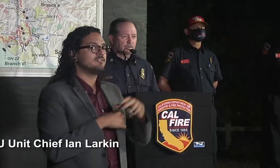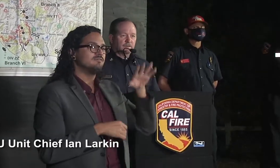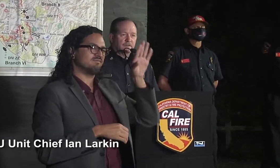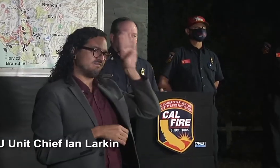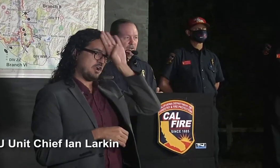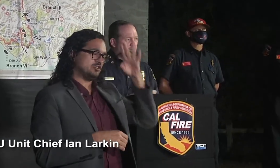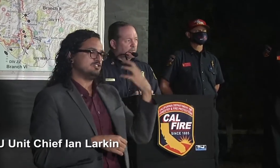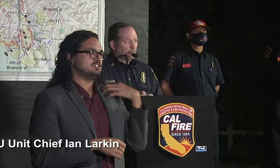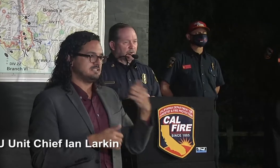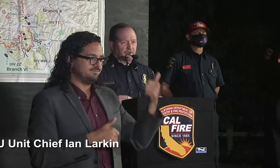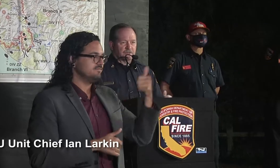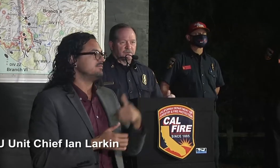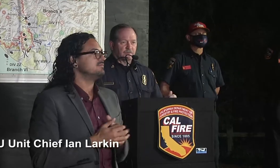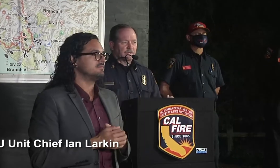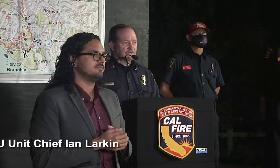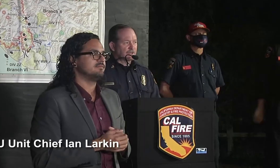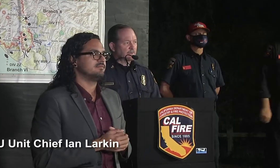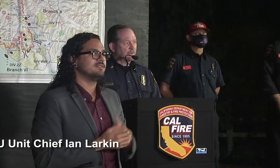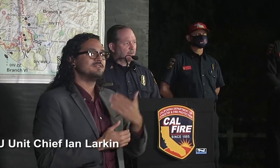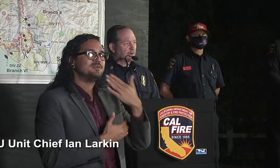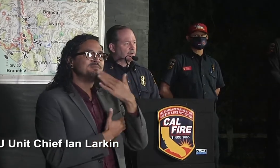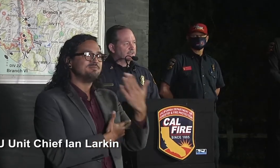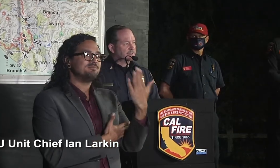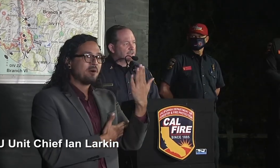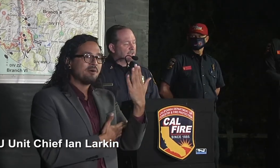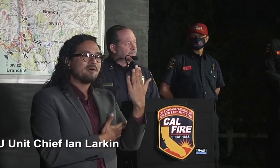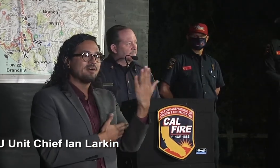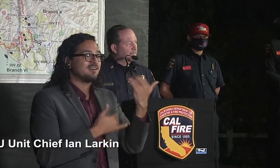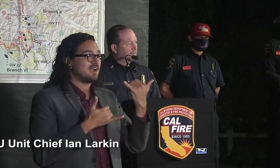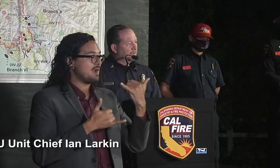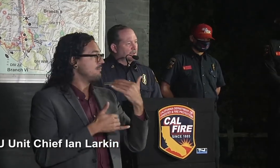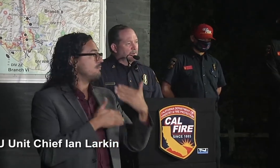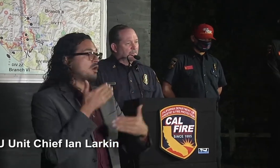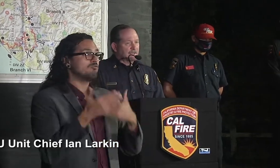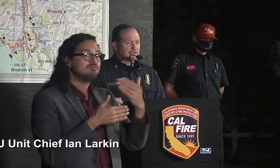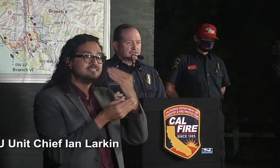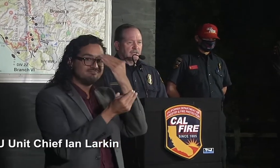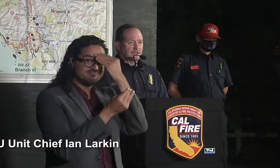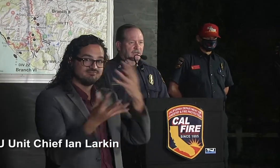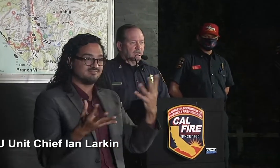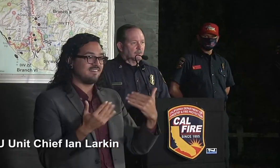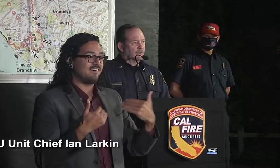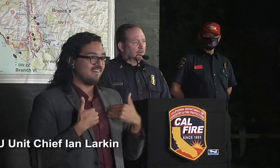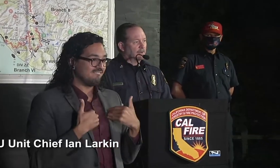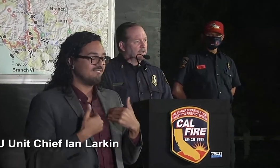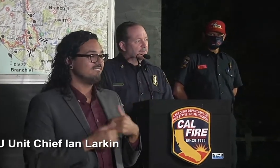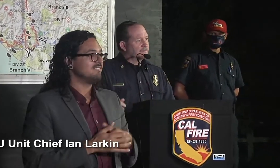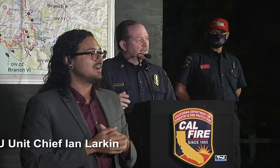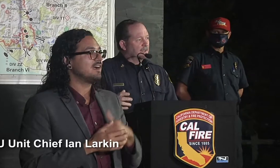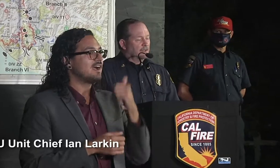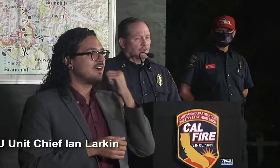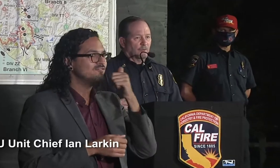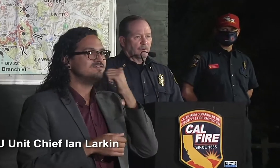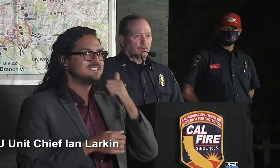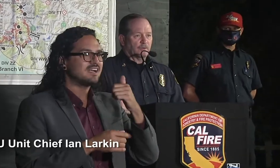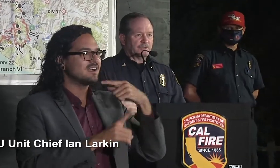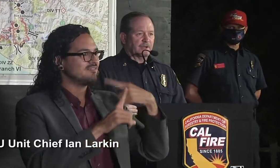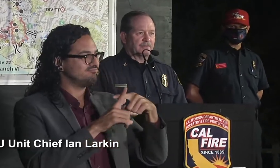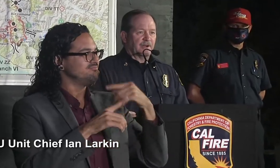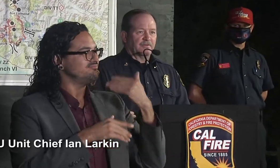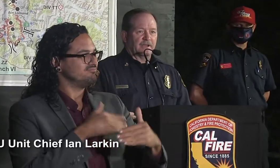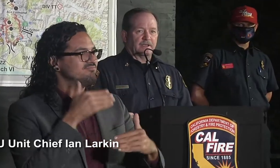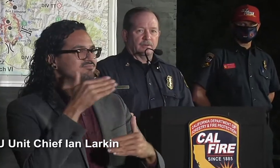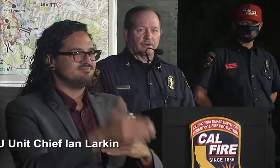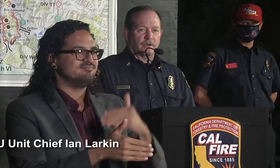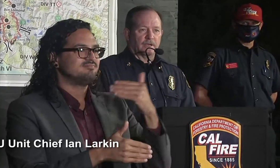Good morning. Progress. We continue to make progress each day. As I stated earlier, we're still